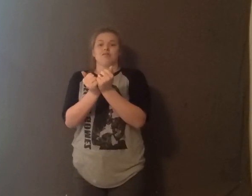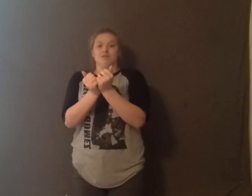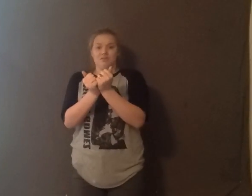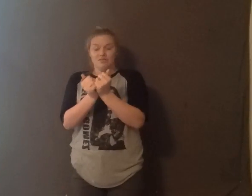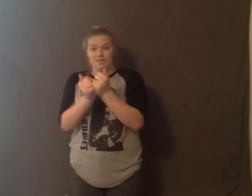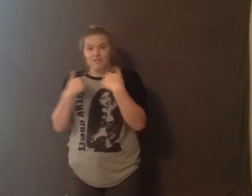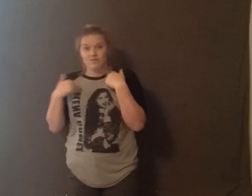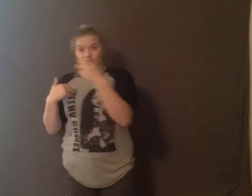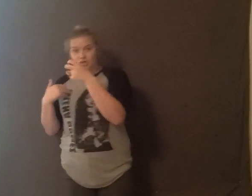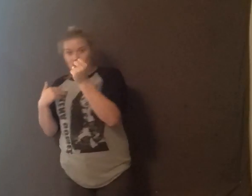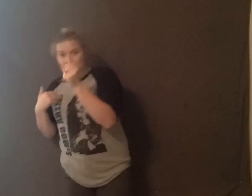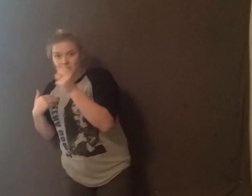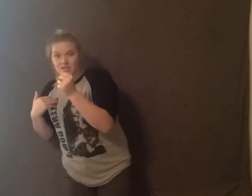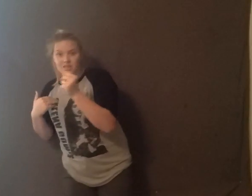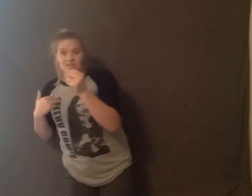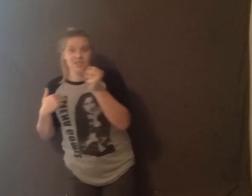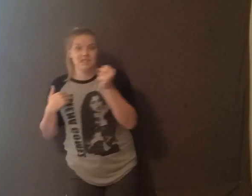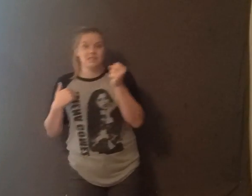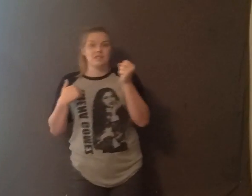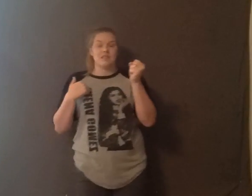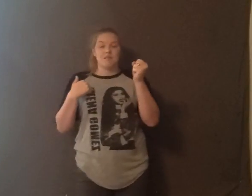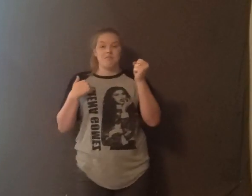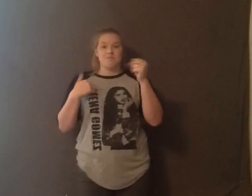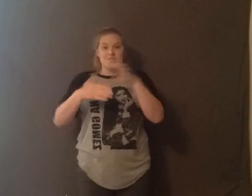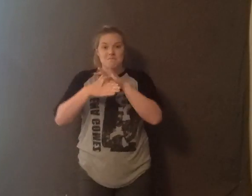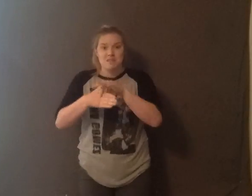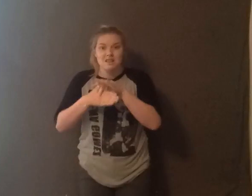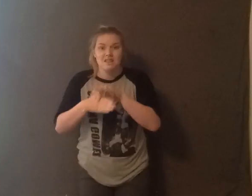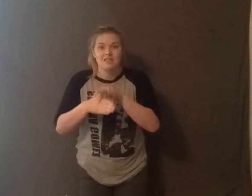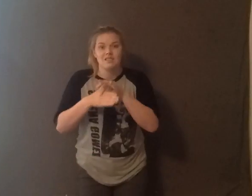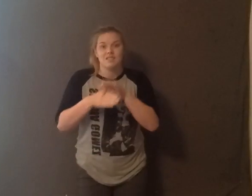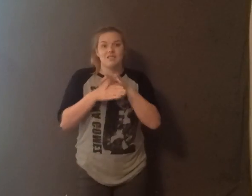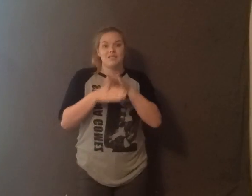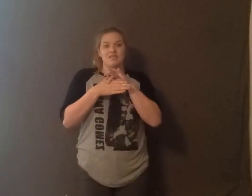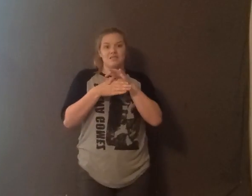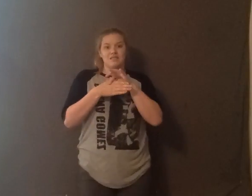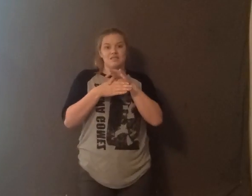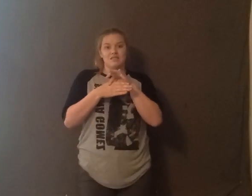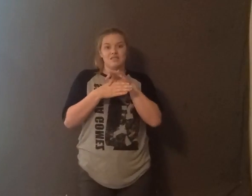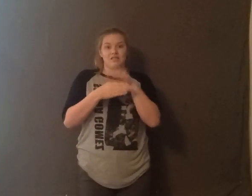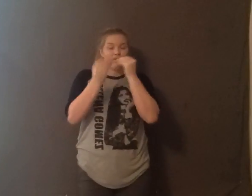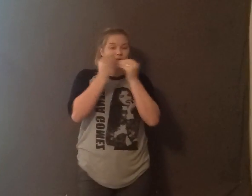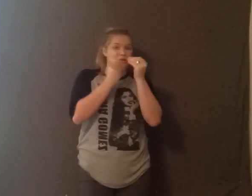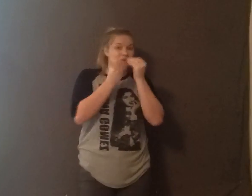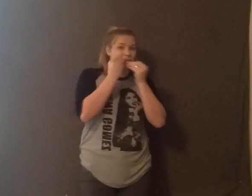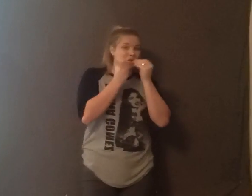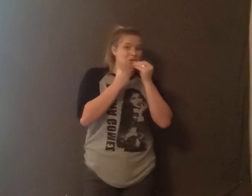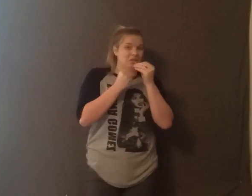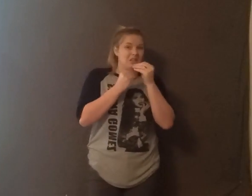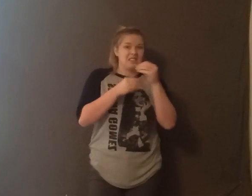Velveeta processed cheese, Oscar Mayer processed meats, Lunchables processed kids meals, and Bumblebee Foods, makers of processed canned meats.